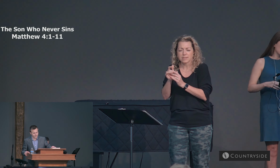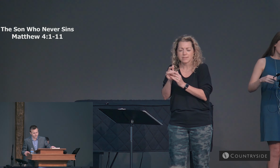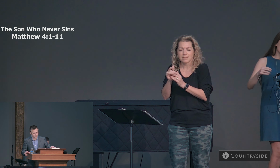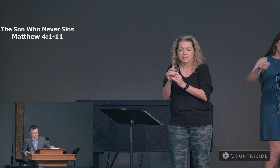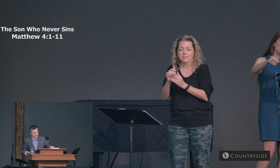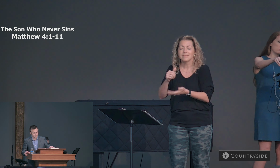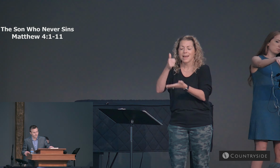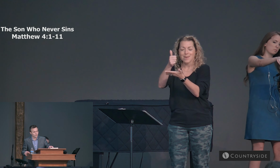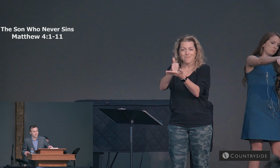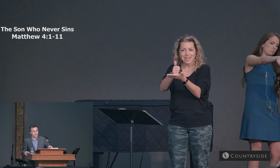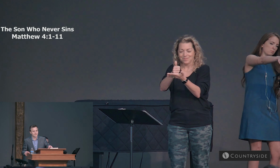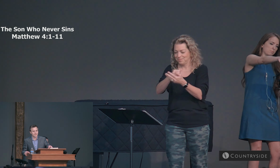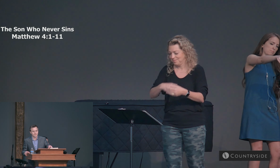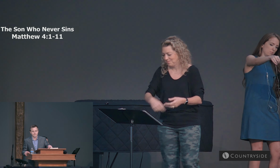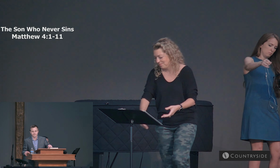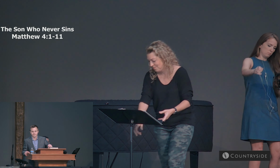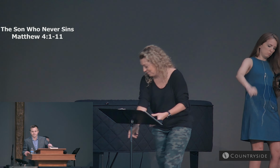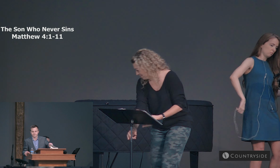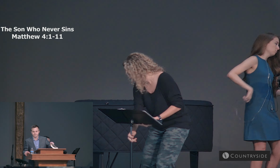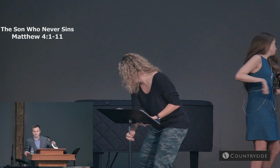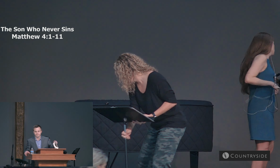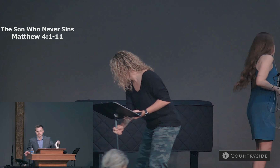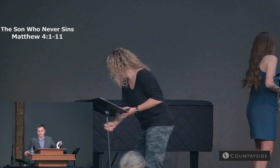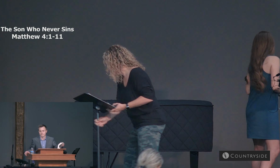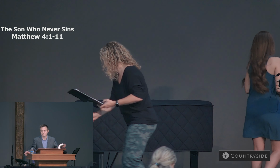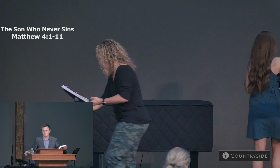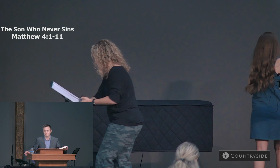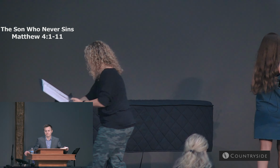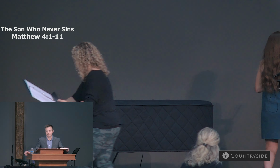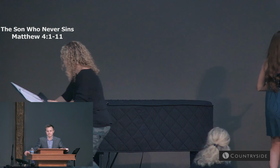Amen. Well, you may be seated.